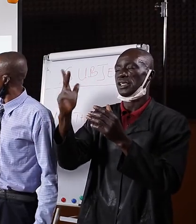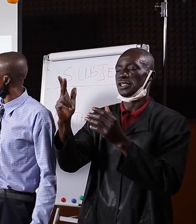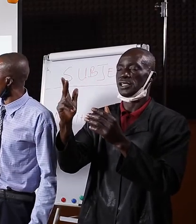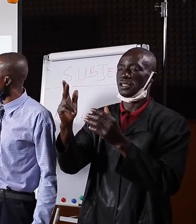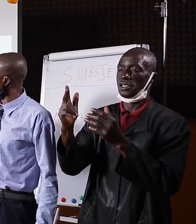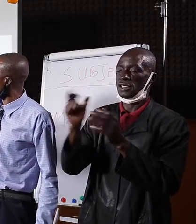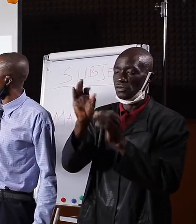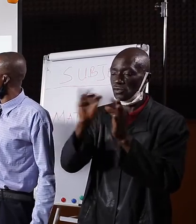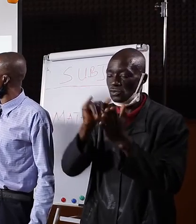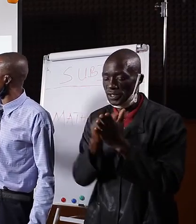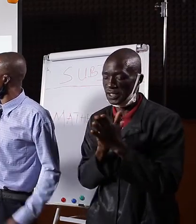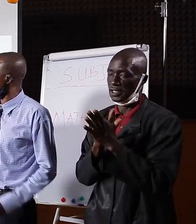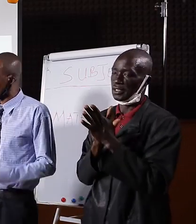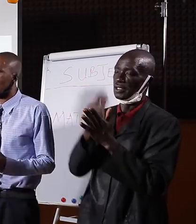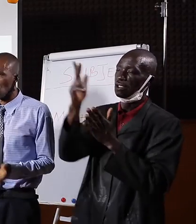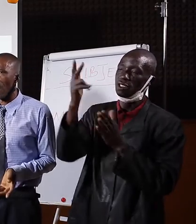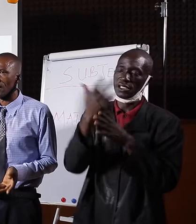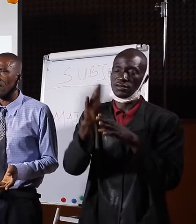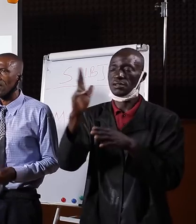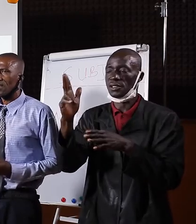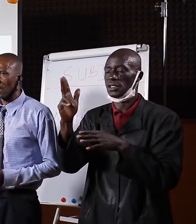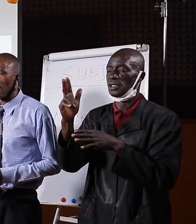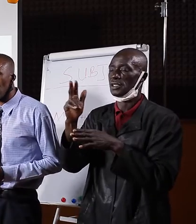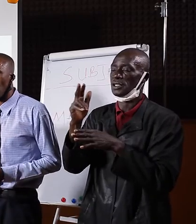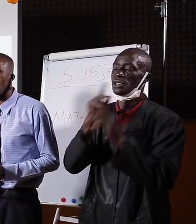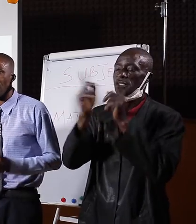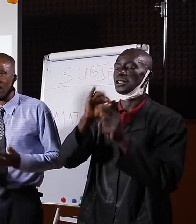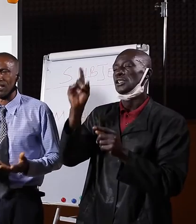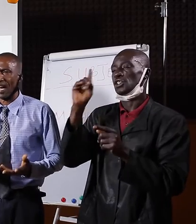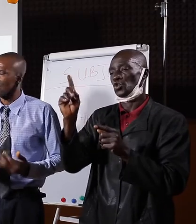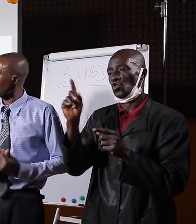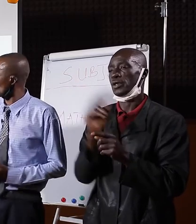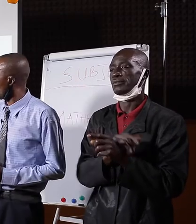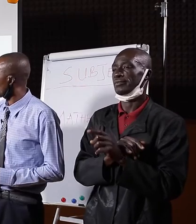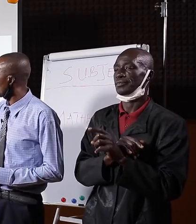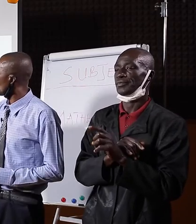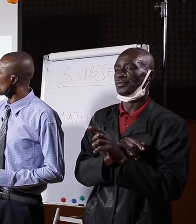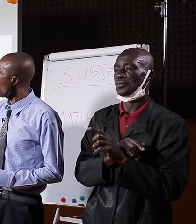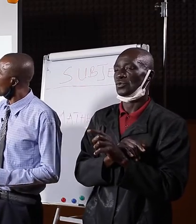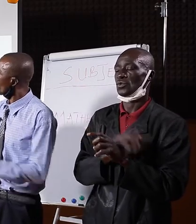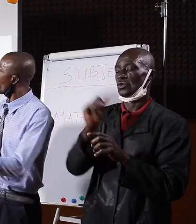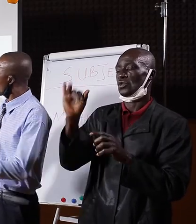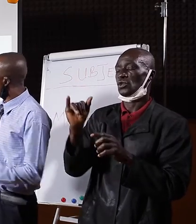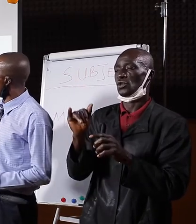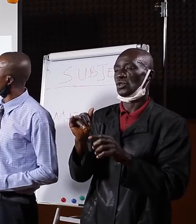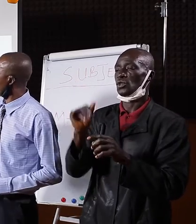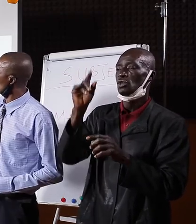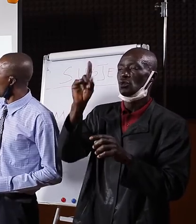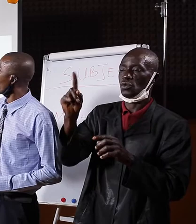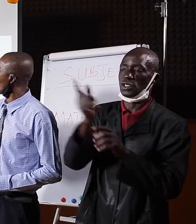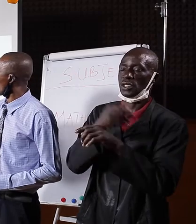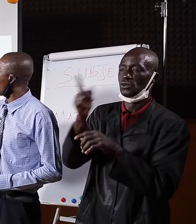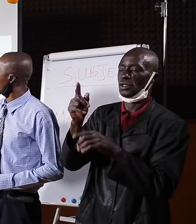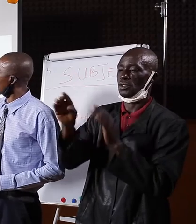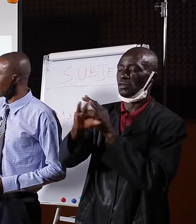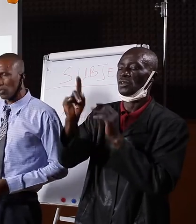that, 3 divided by 3, the answer is 1. 3 divided by 3, the answer is 1. So, 1 times